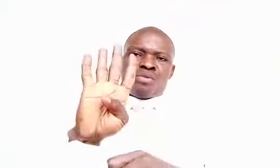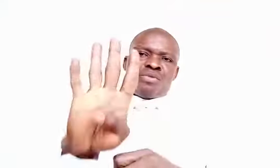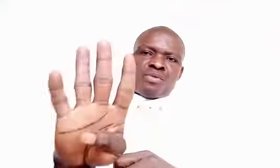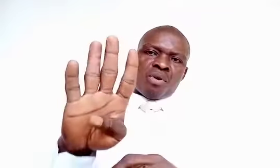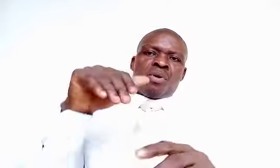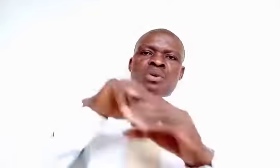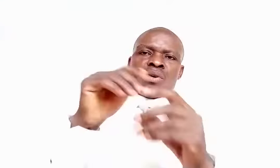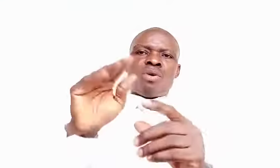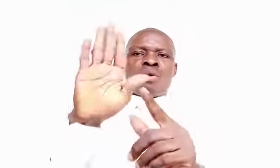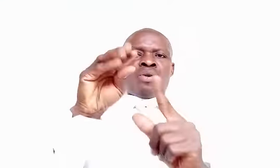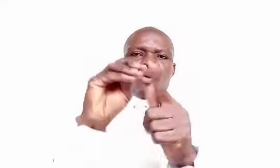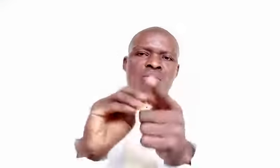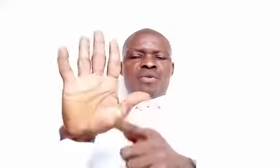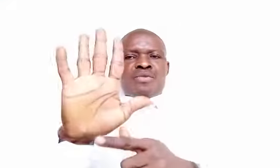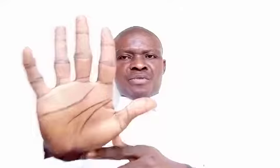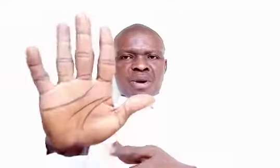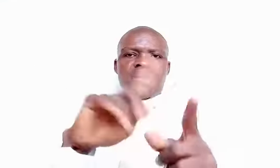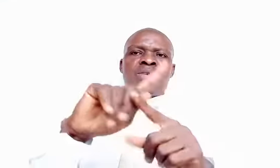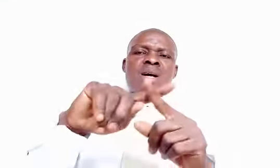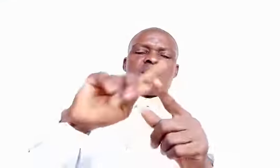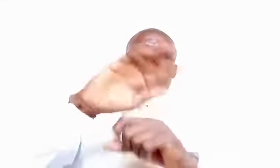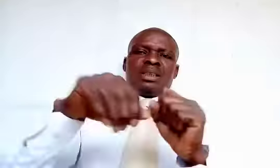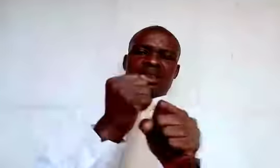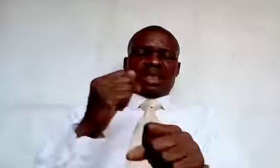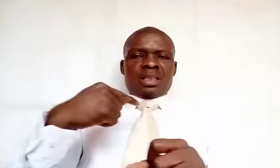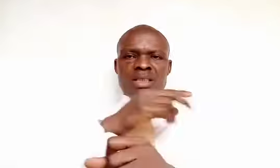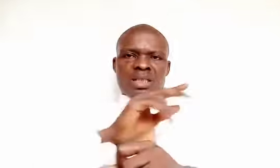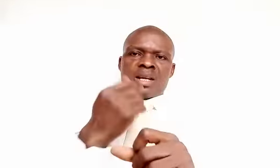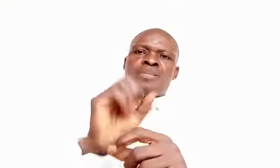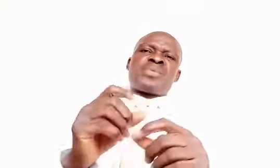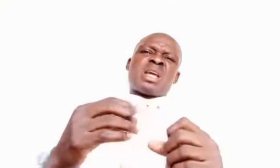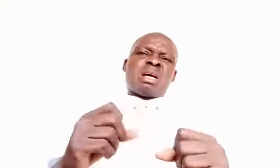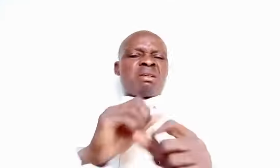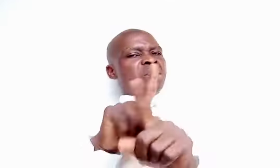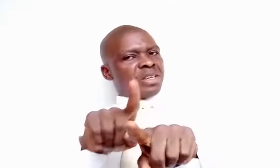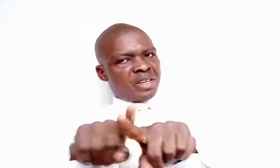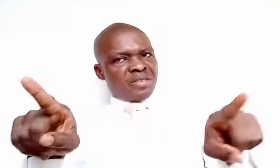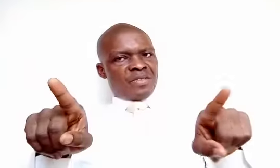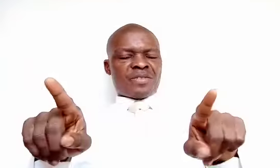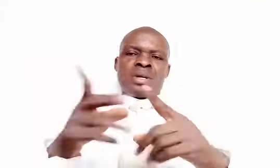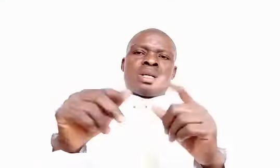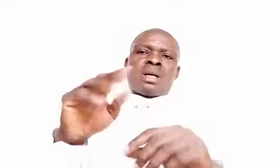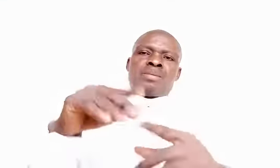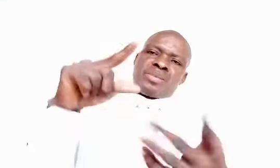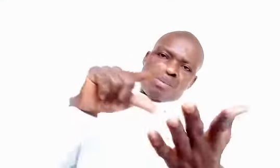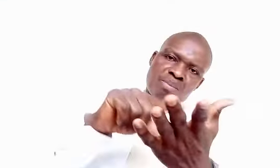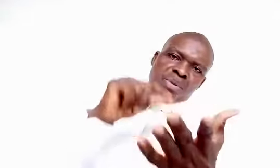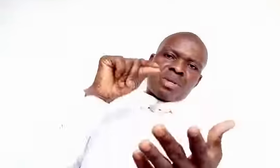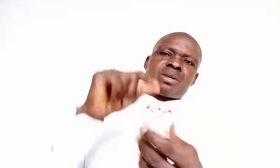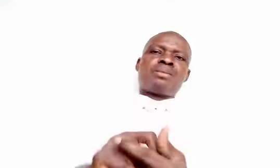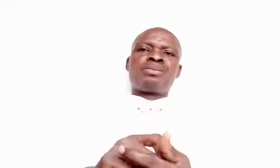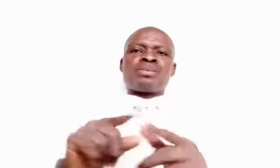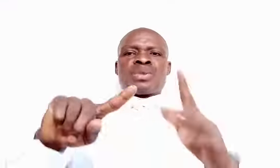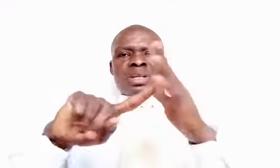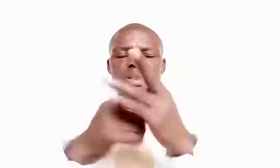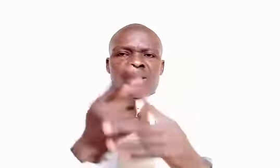stadia. At this stage, their various talents can be identified. This type of training